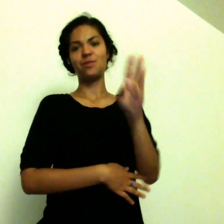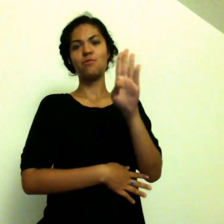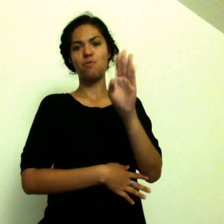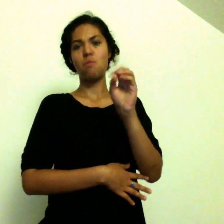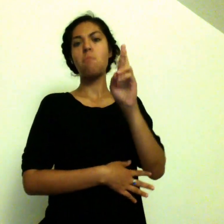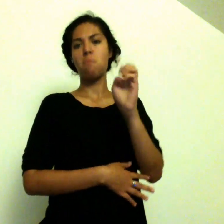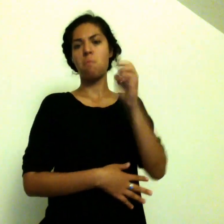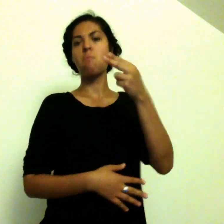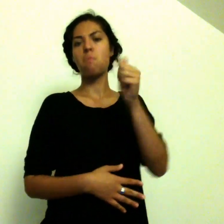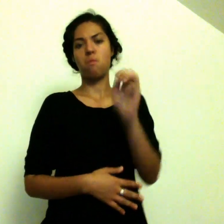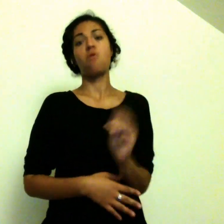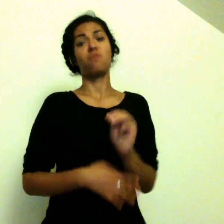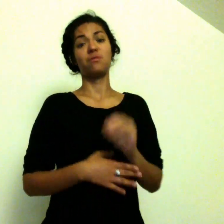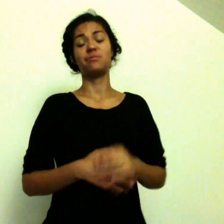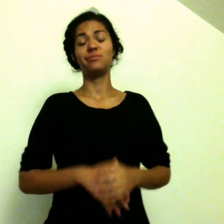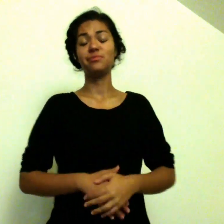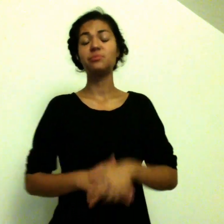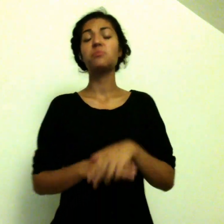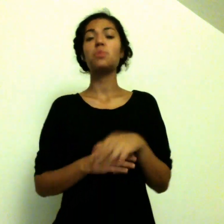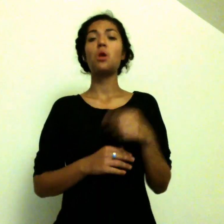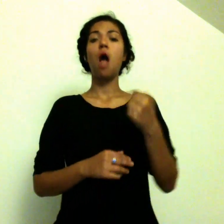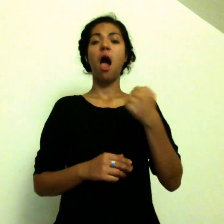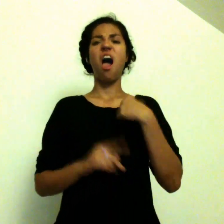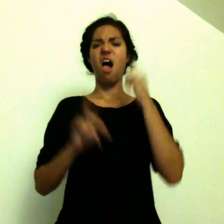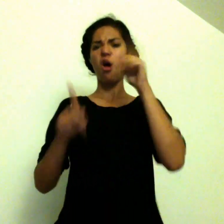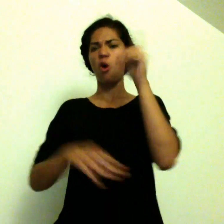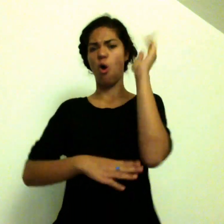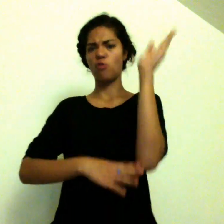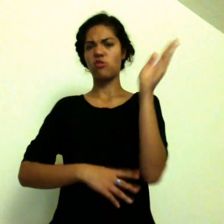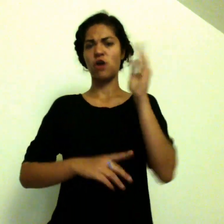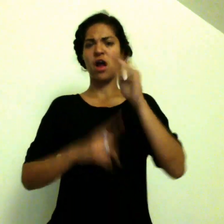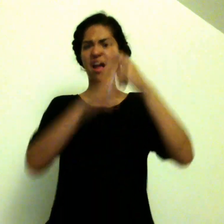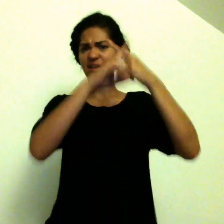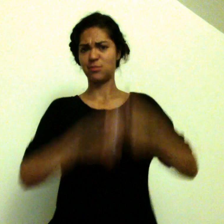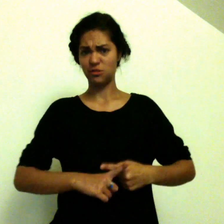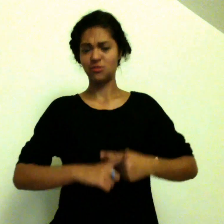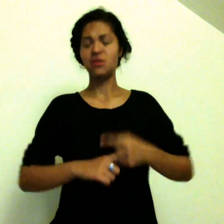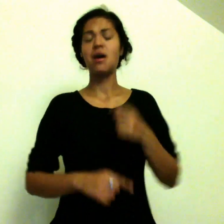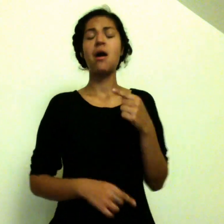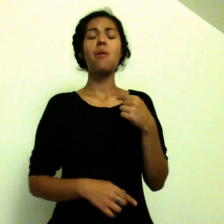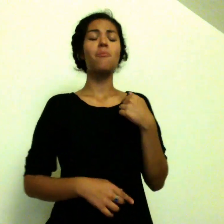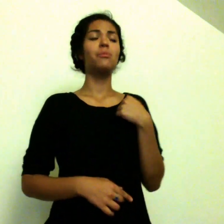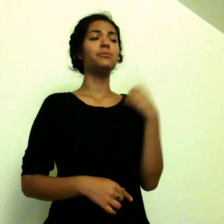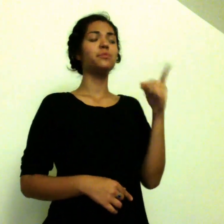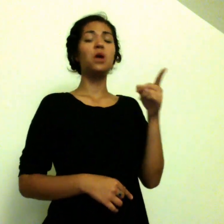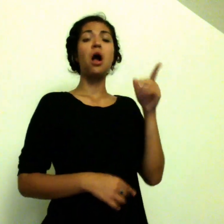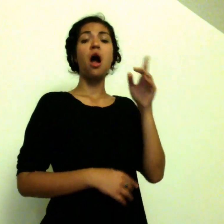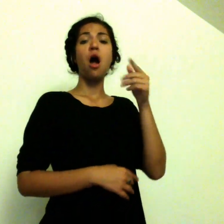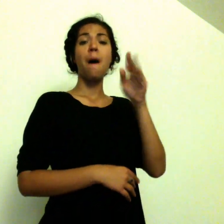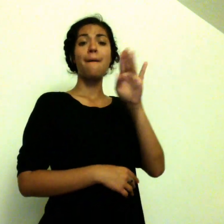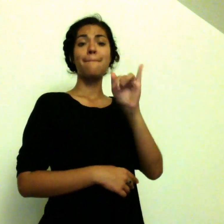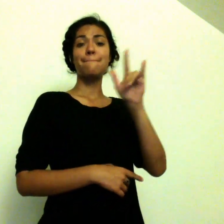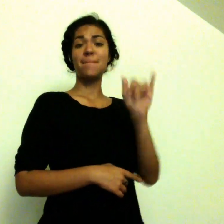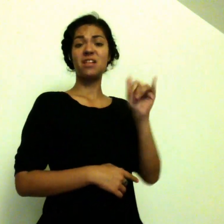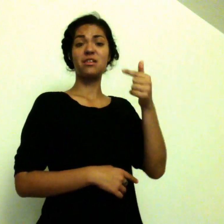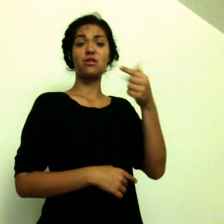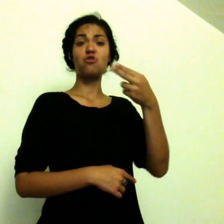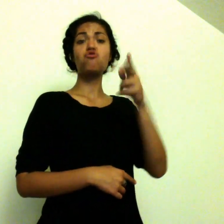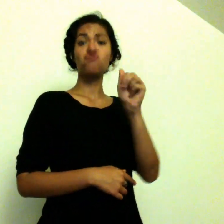Amsterdam, Mrs. Graham came over to my wife and said to her, "Your husband quoted one of my favorite authors of all time.